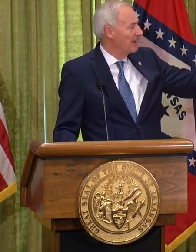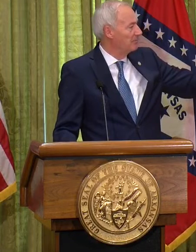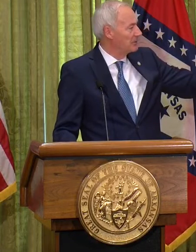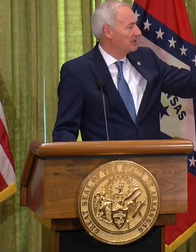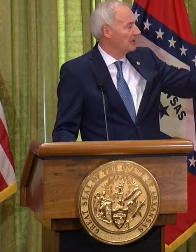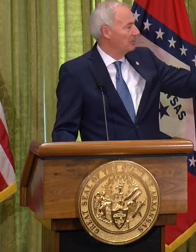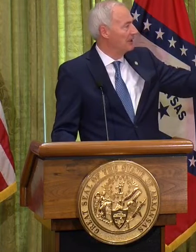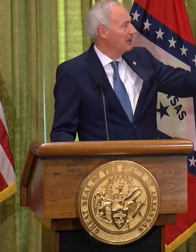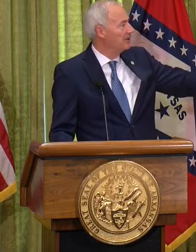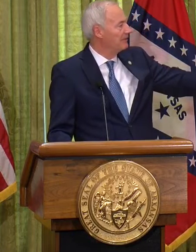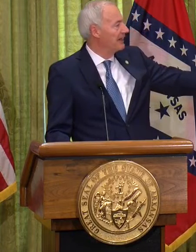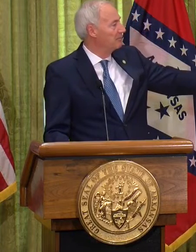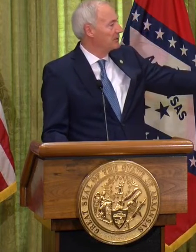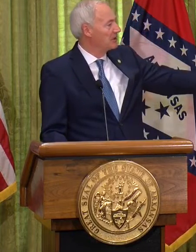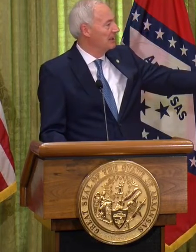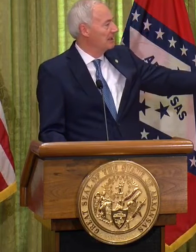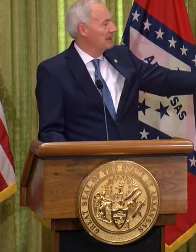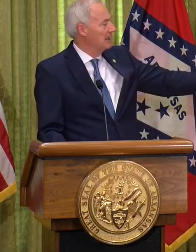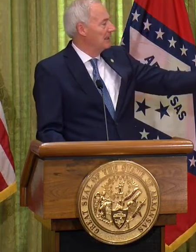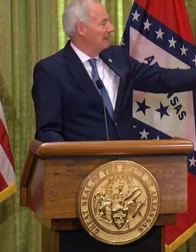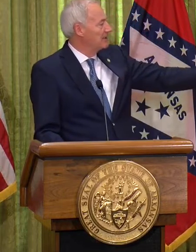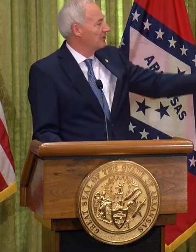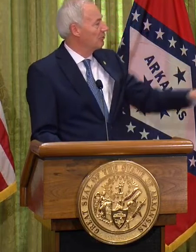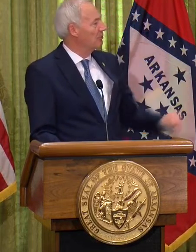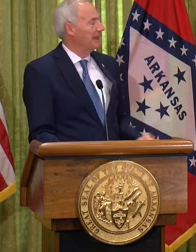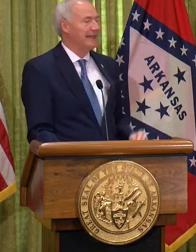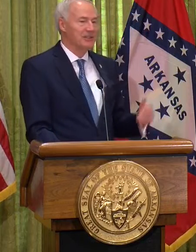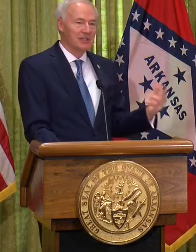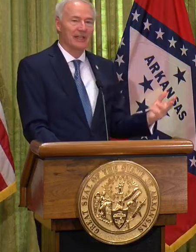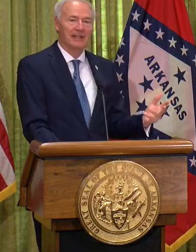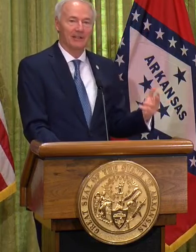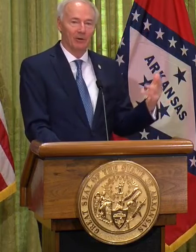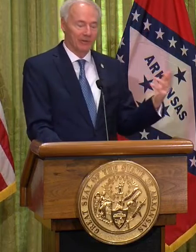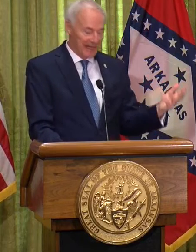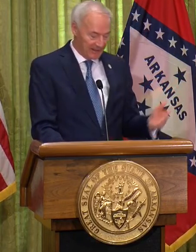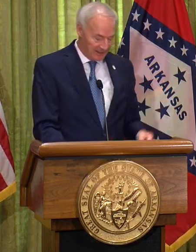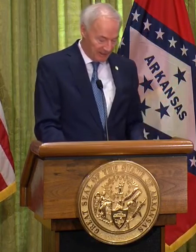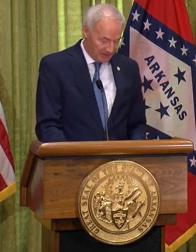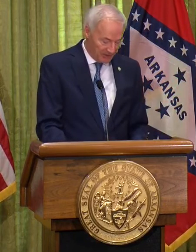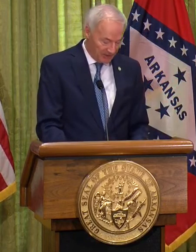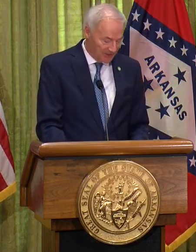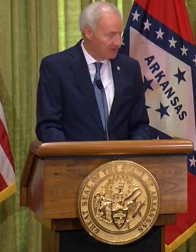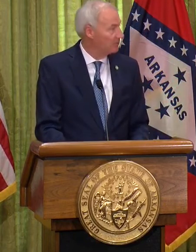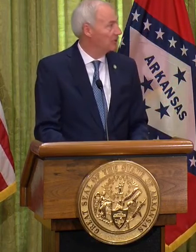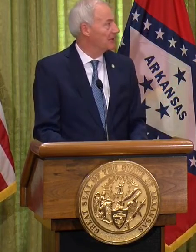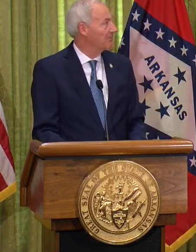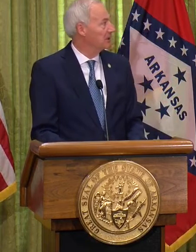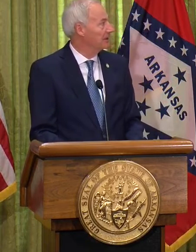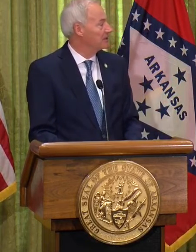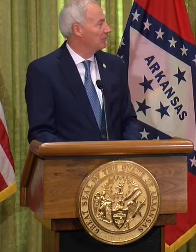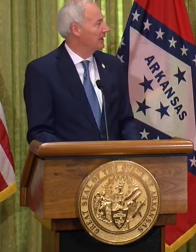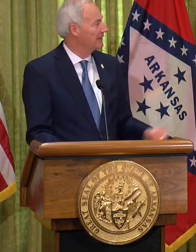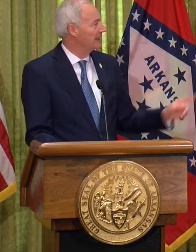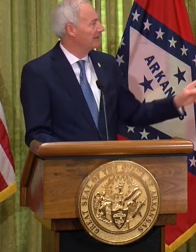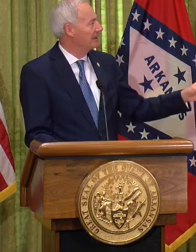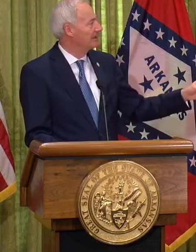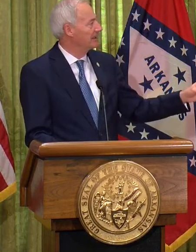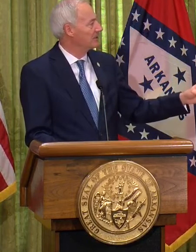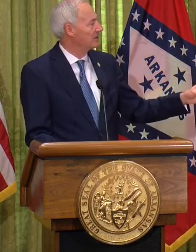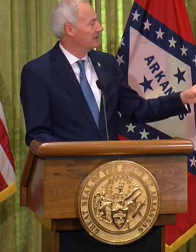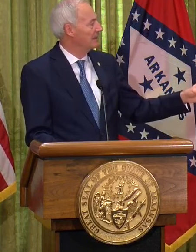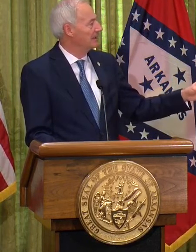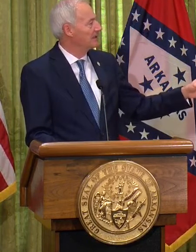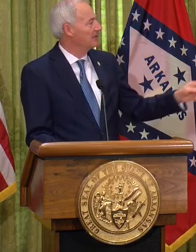right at 5%, a little bit under 5%. And so we're remaining steady on that statistic, which I'm pleased with. And I